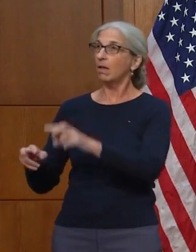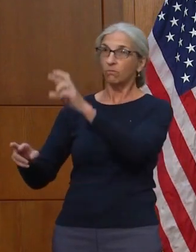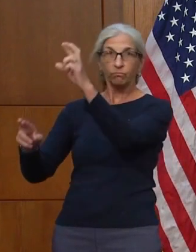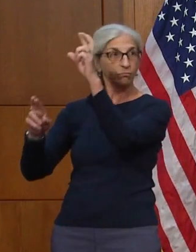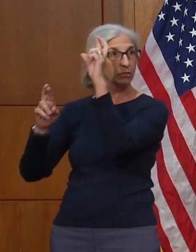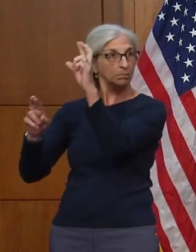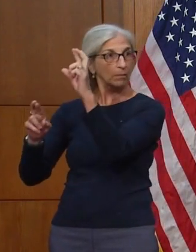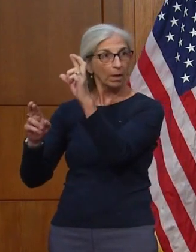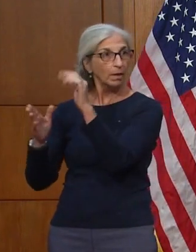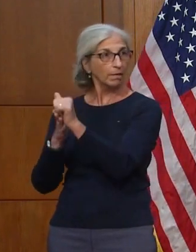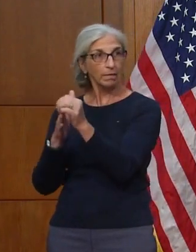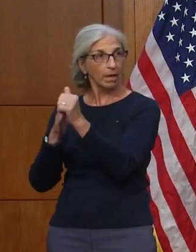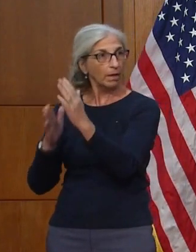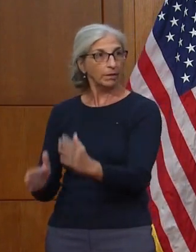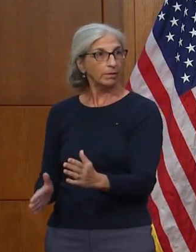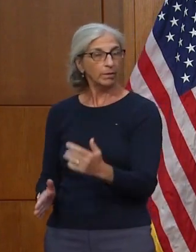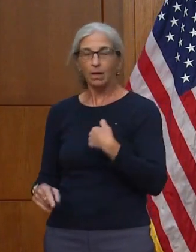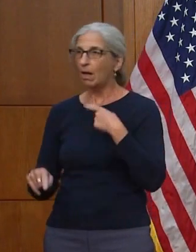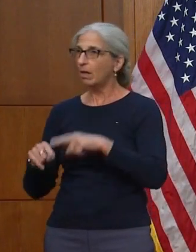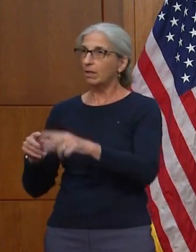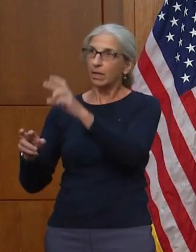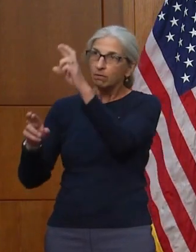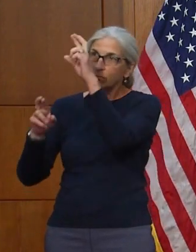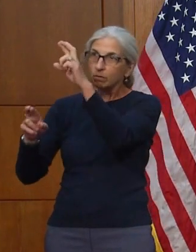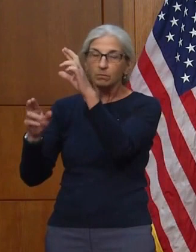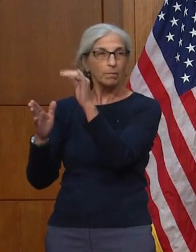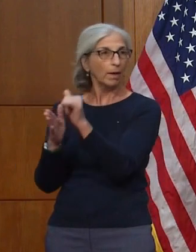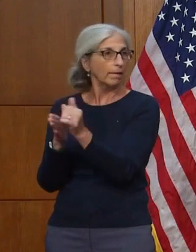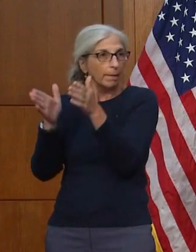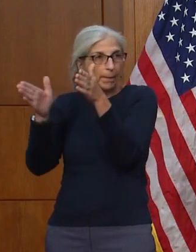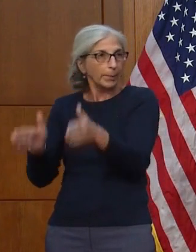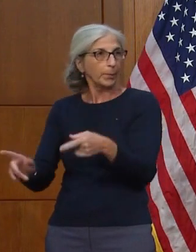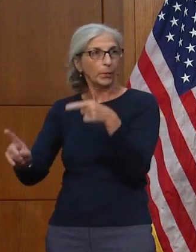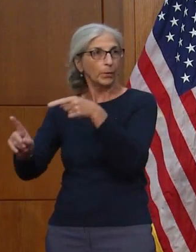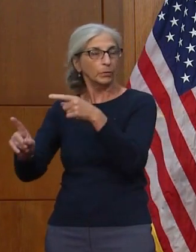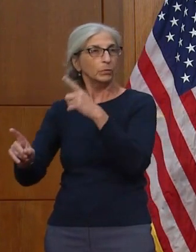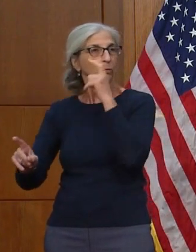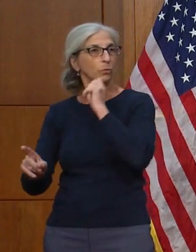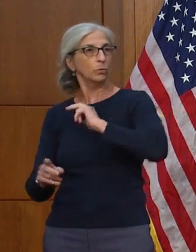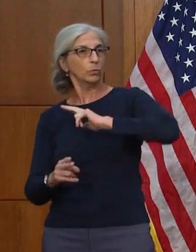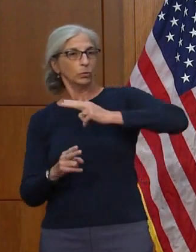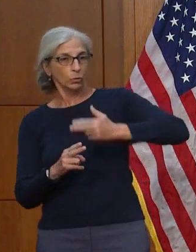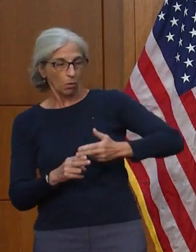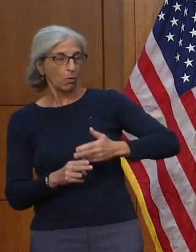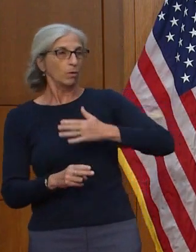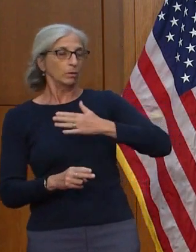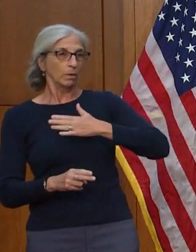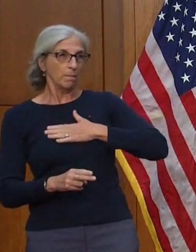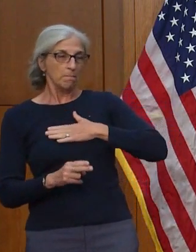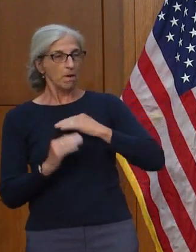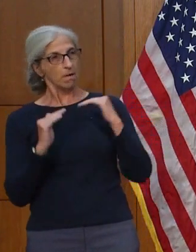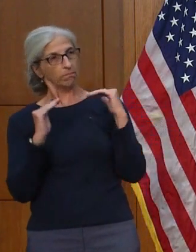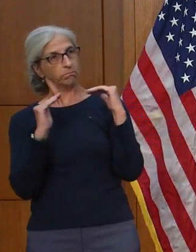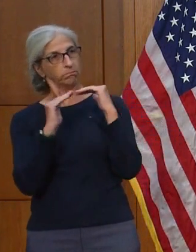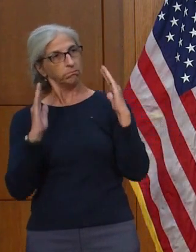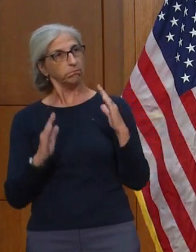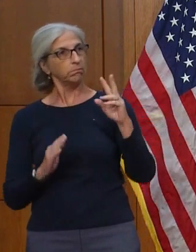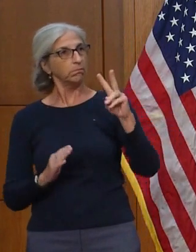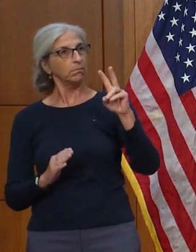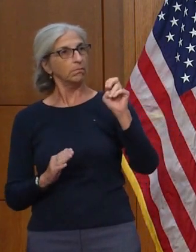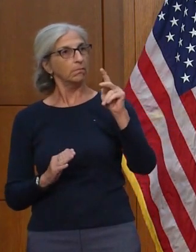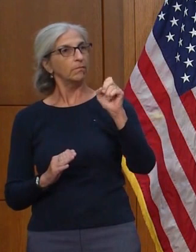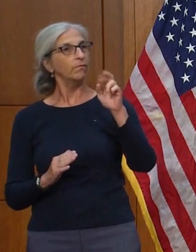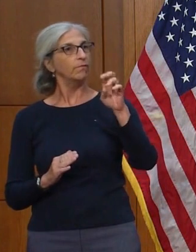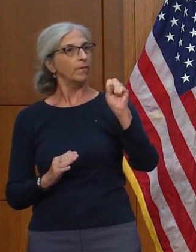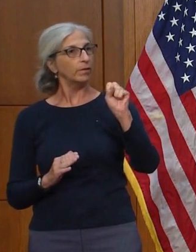have trouble respecting a leader that refers to my fellow veterans in that manner.